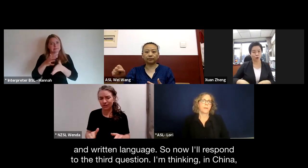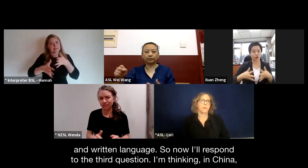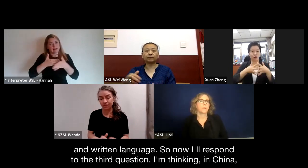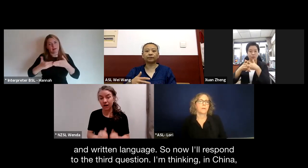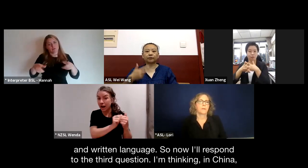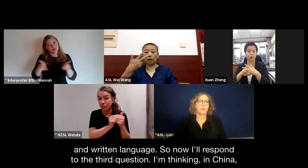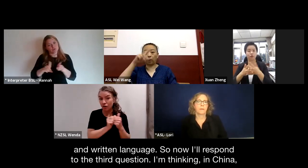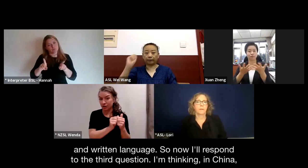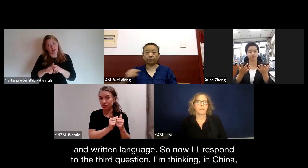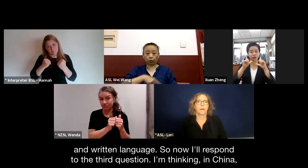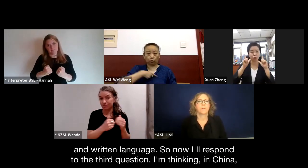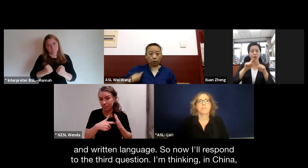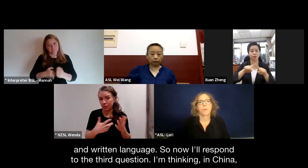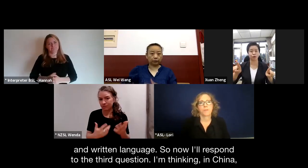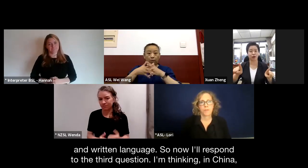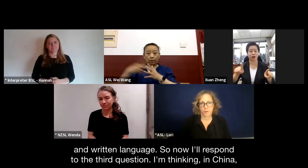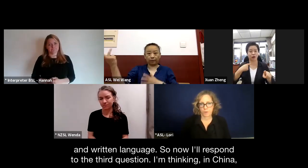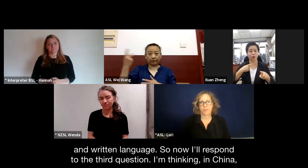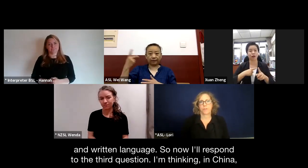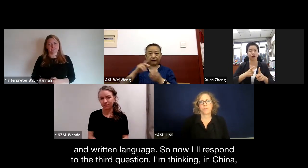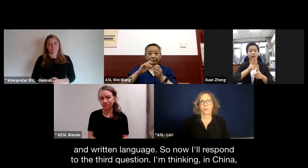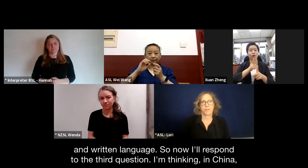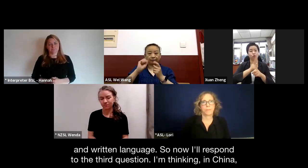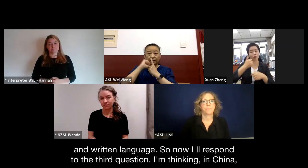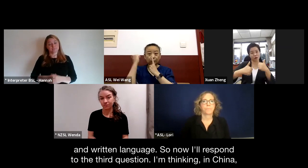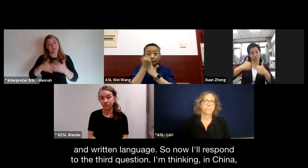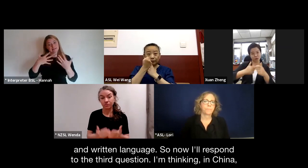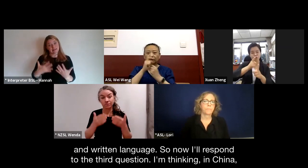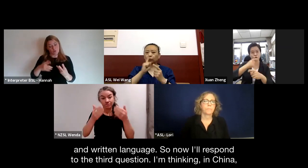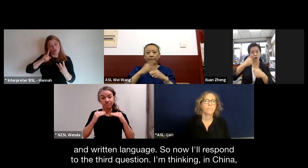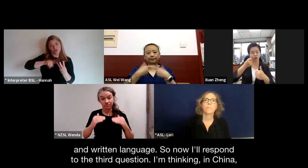So now I'll respond to the third question.